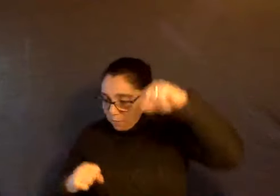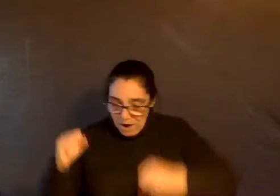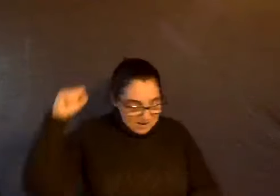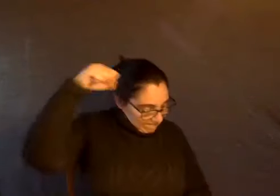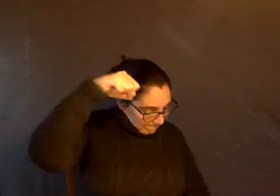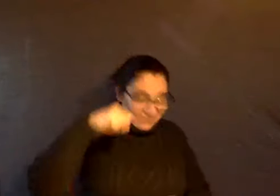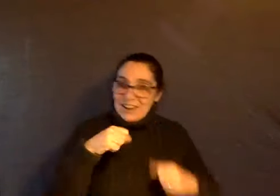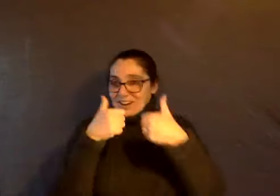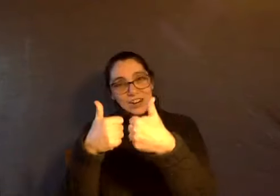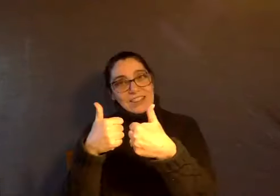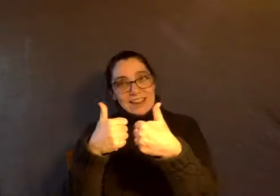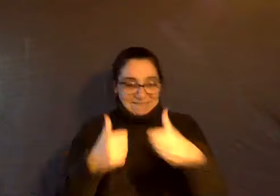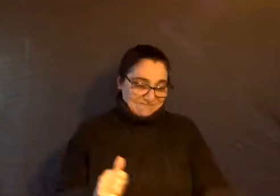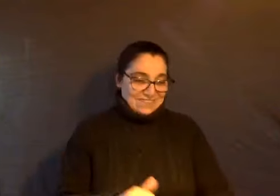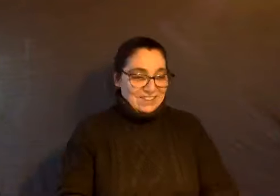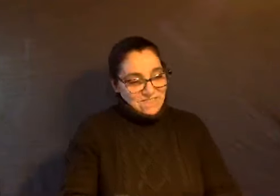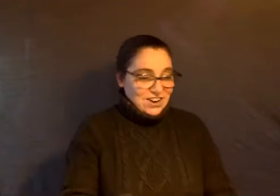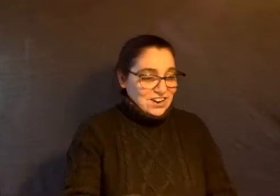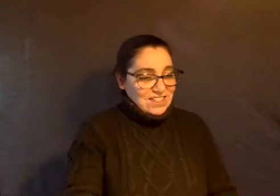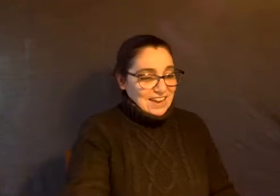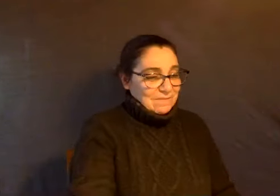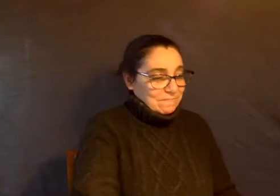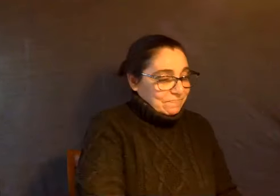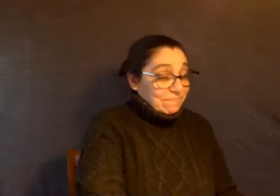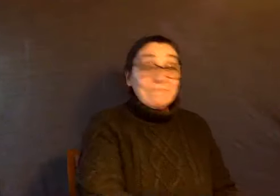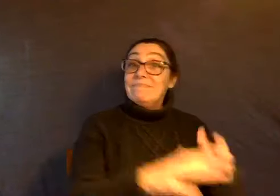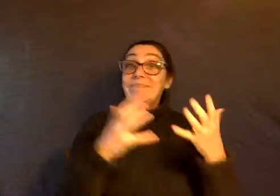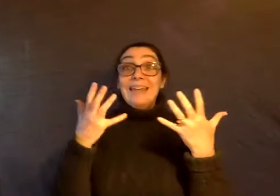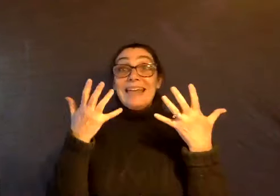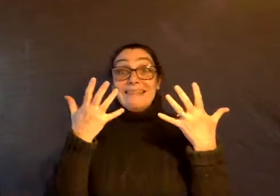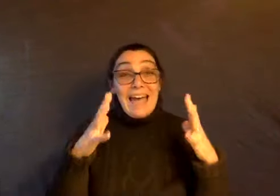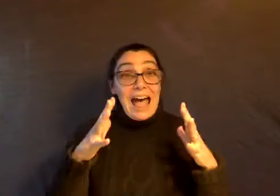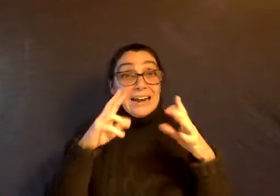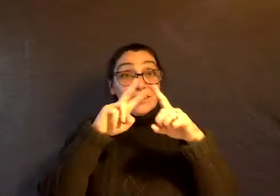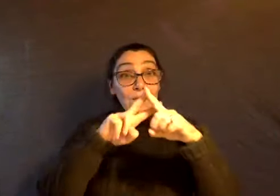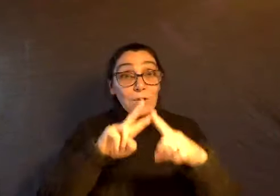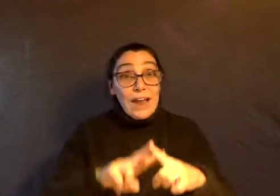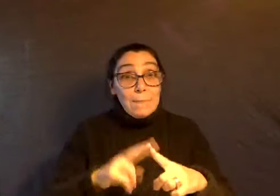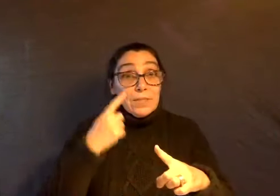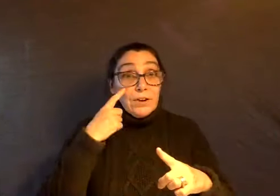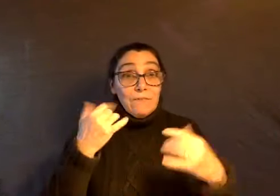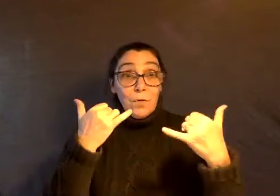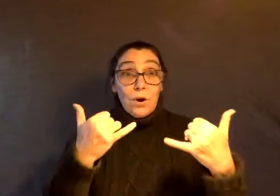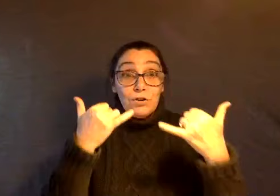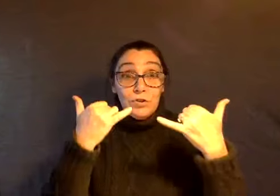pride. That's a good thing. It's a very good thing. That is our vocabulary for